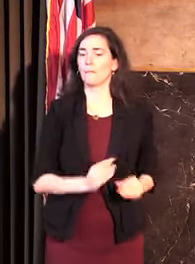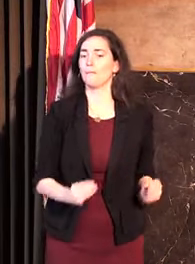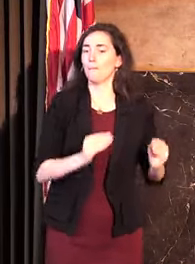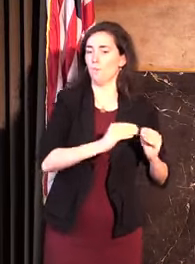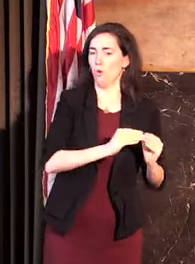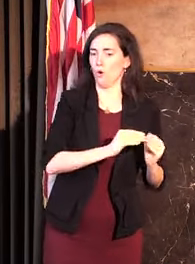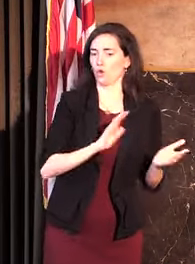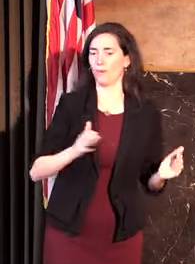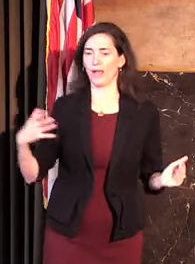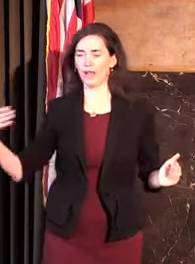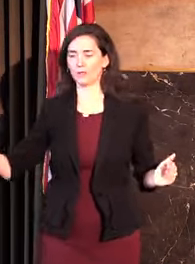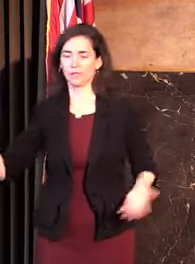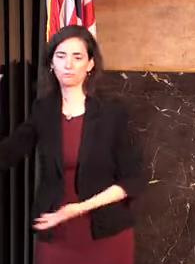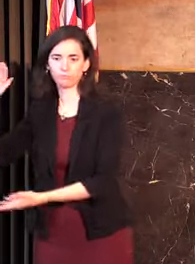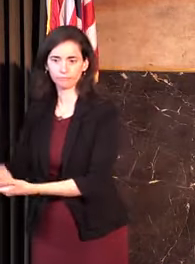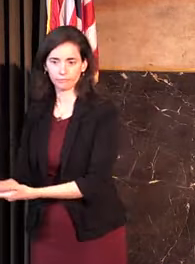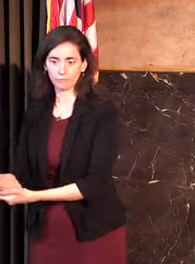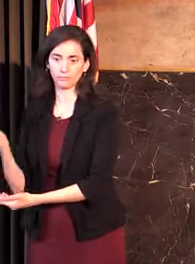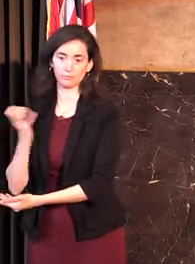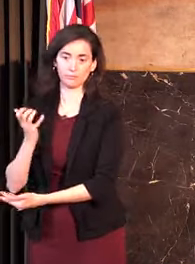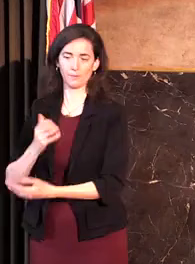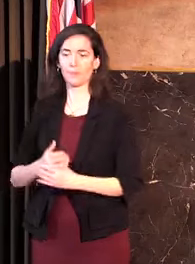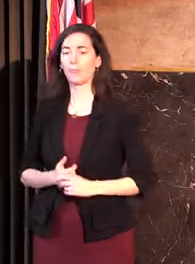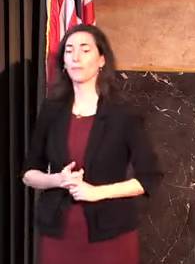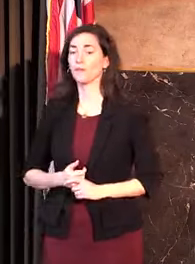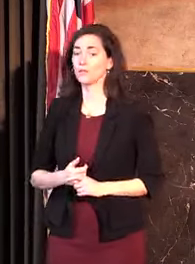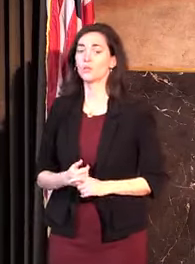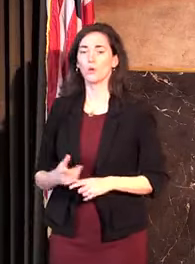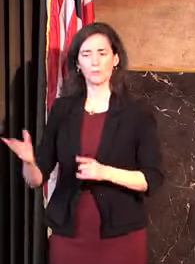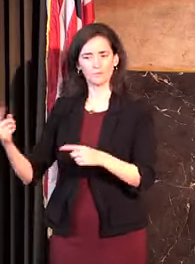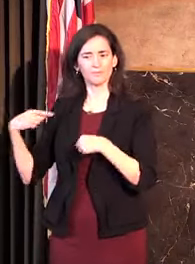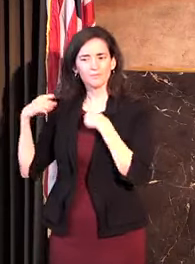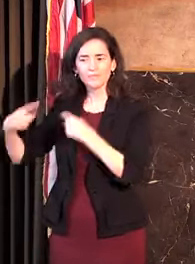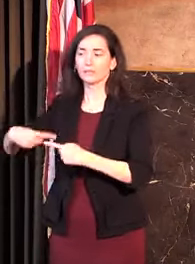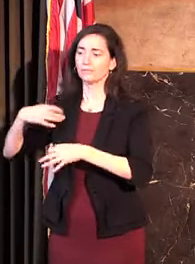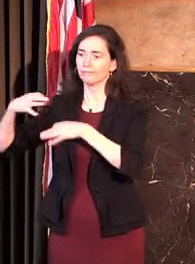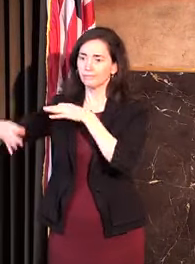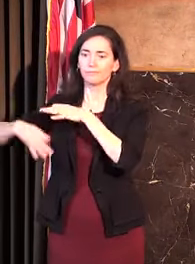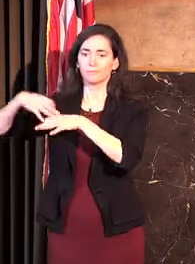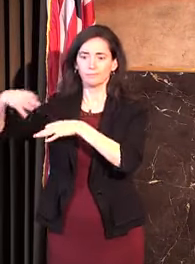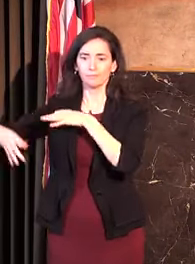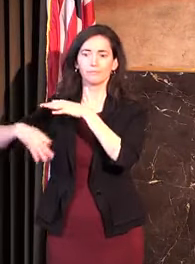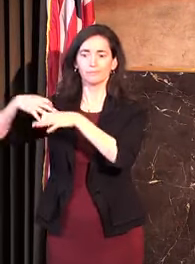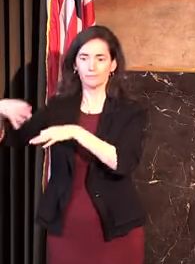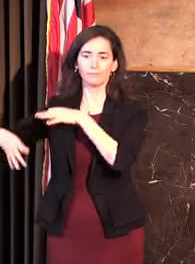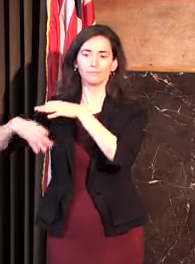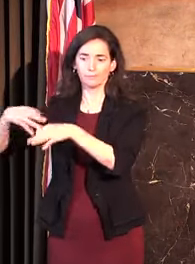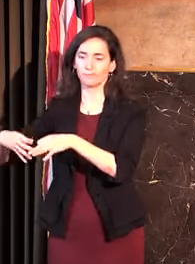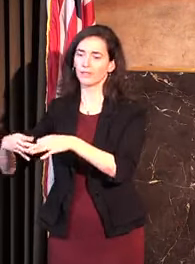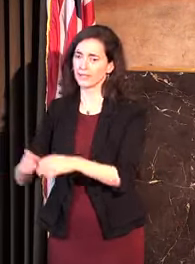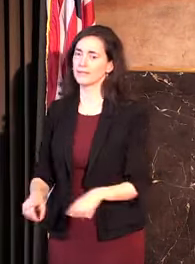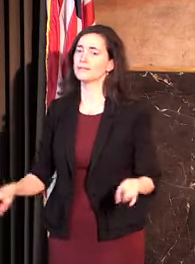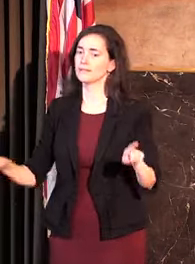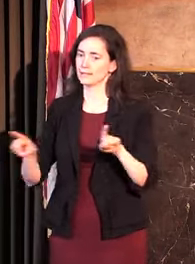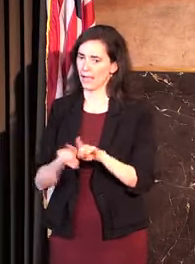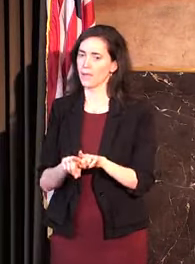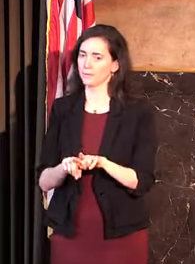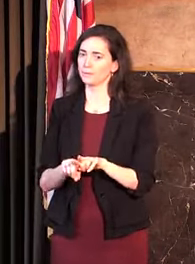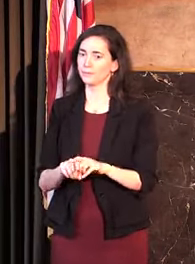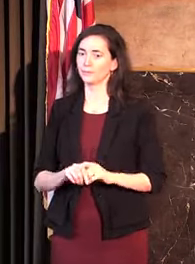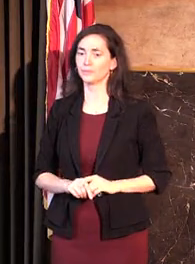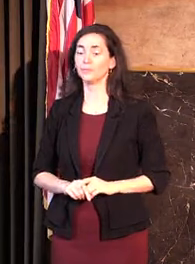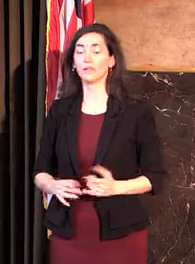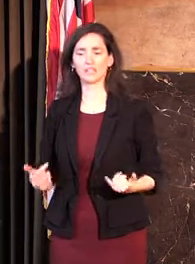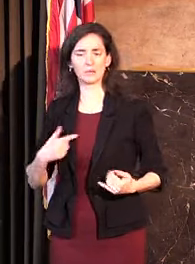about for many, many months remain in play. So at this time, I'm gonna take a break, ask